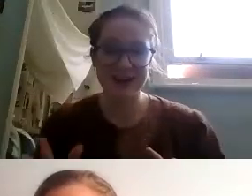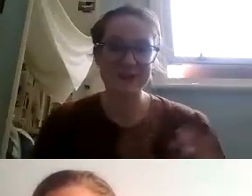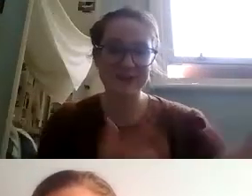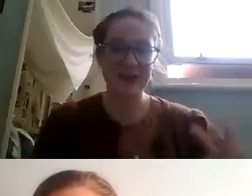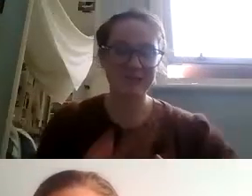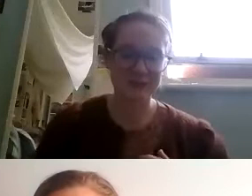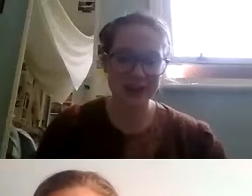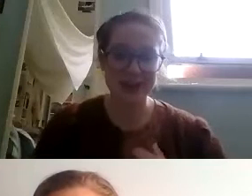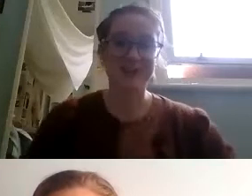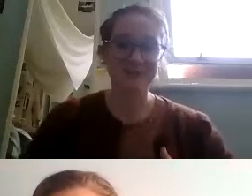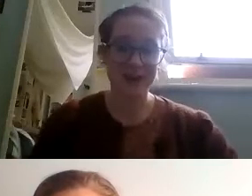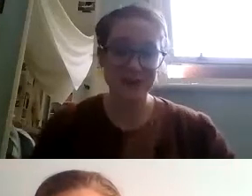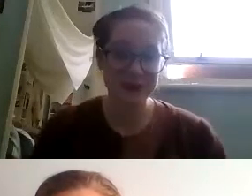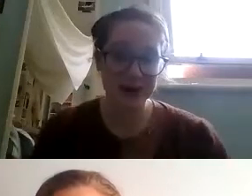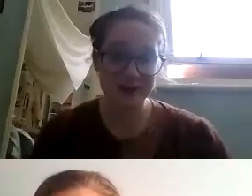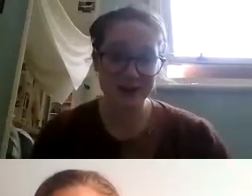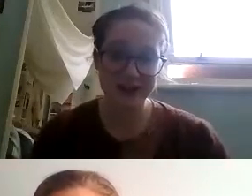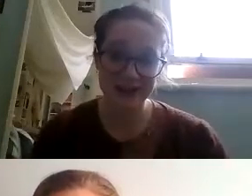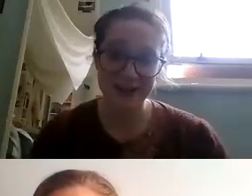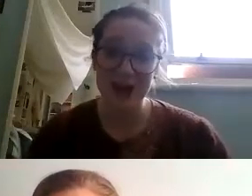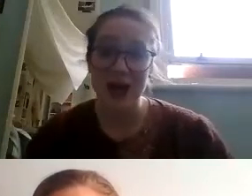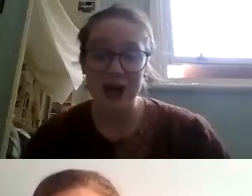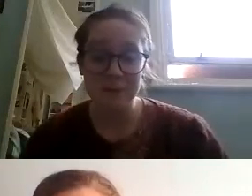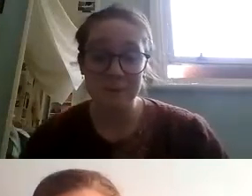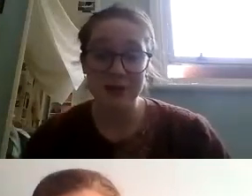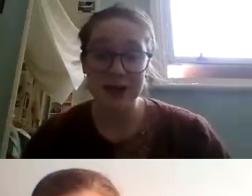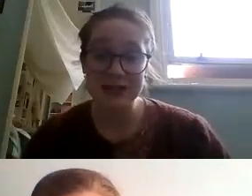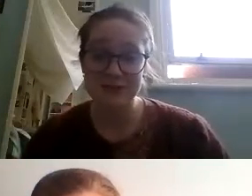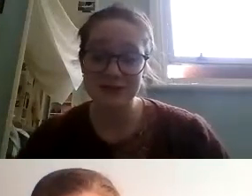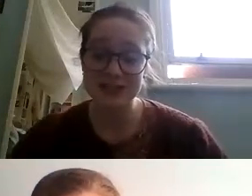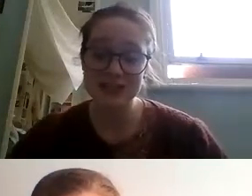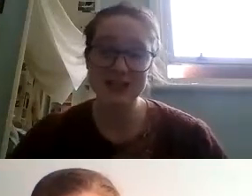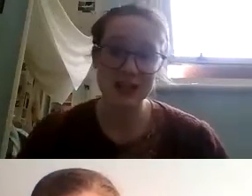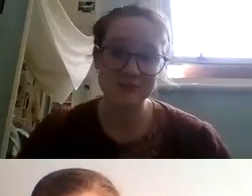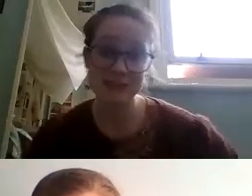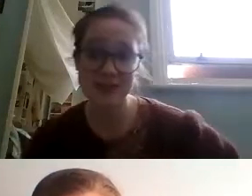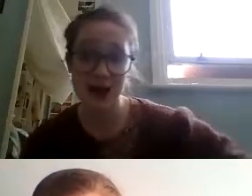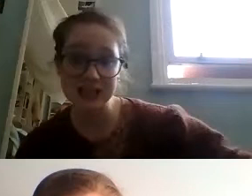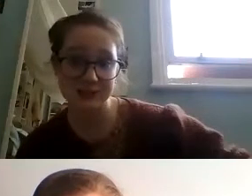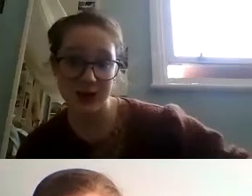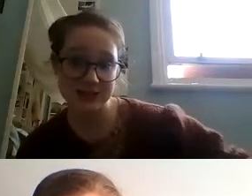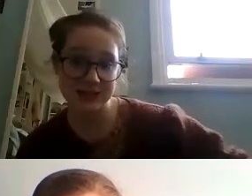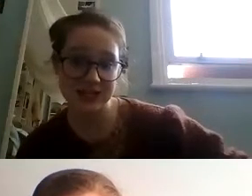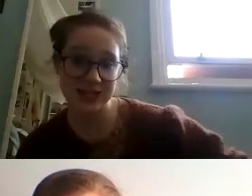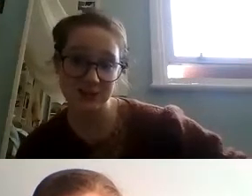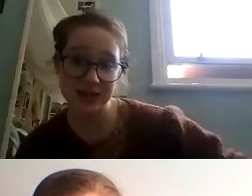quite, usually I'm sort of like in the flow, so it's quite hard to break it down. But guys, that was really good. That was the hardest part of the session out of the way, so